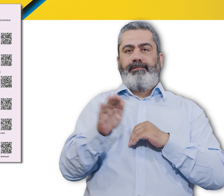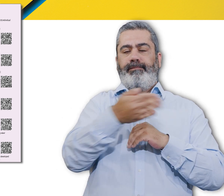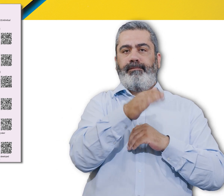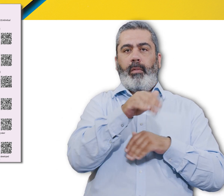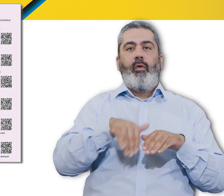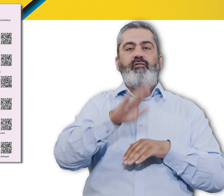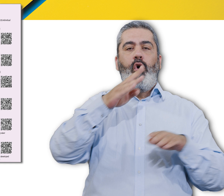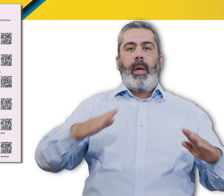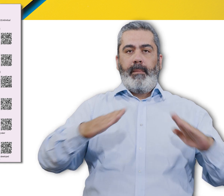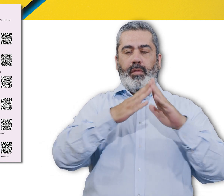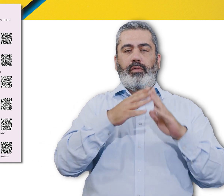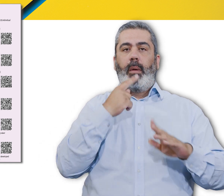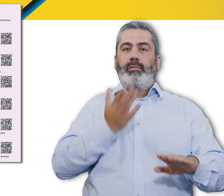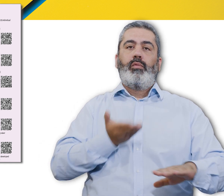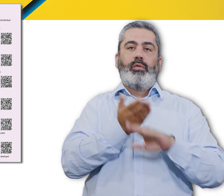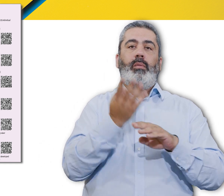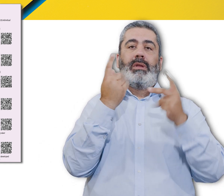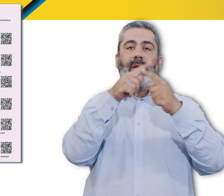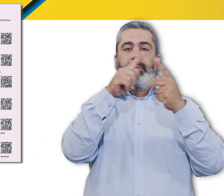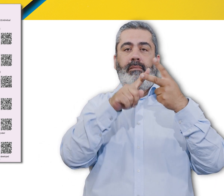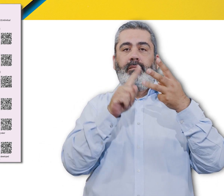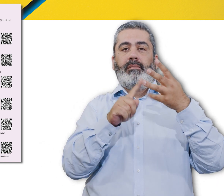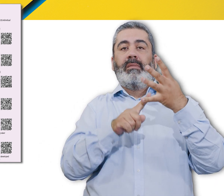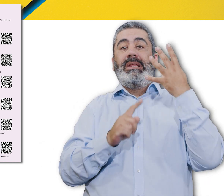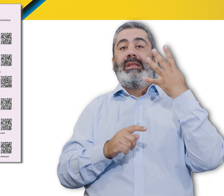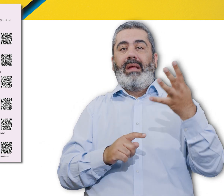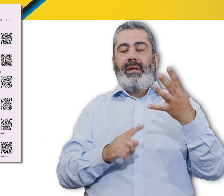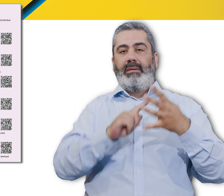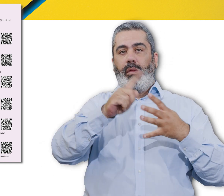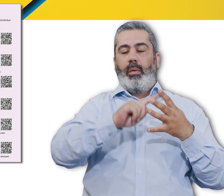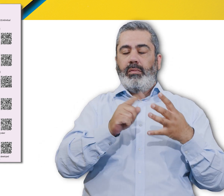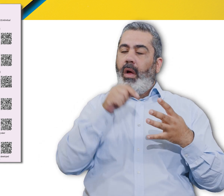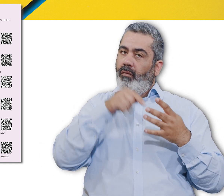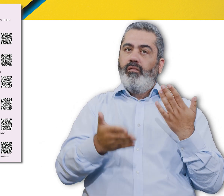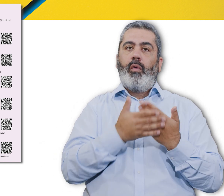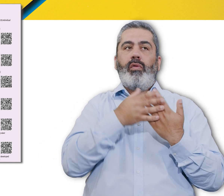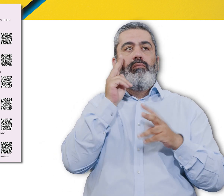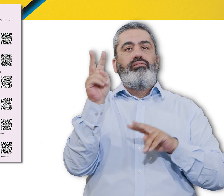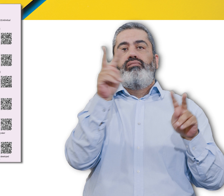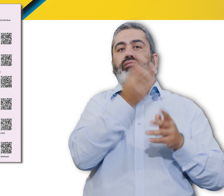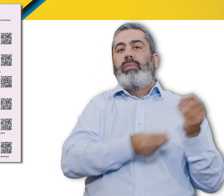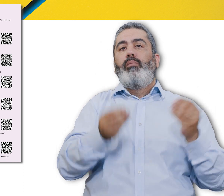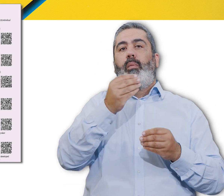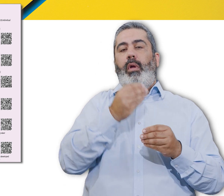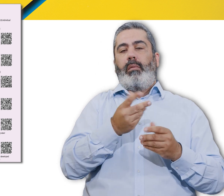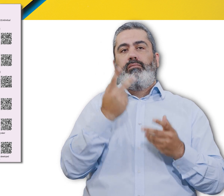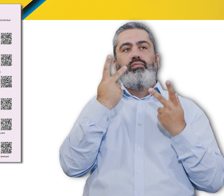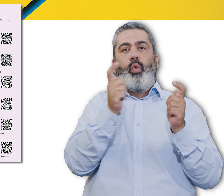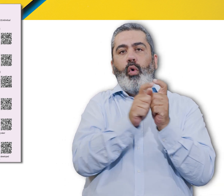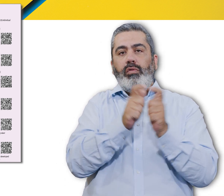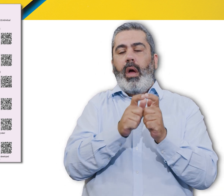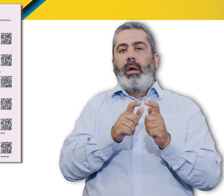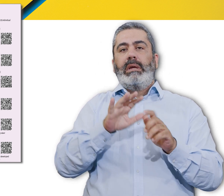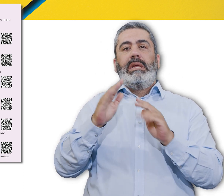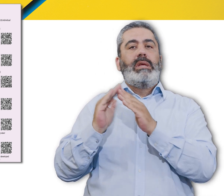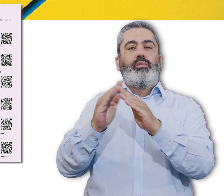across the North Pindos National Park area, 4 individual routes are suggested in order to visit most of the key villages